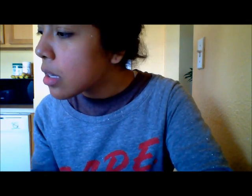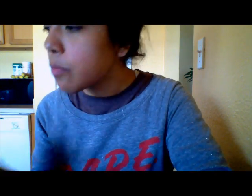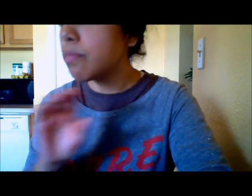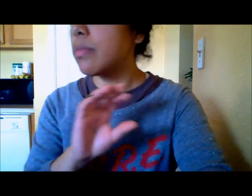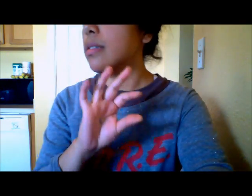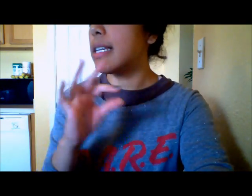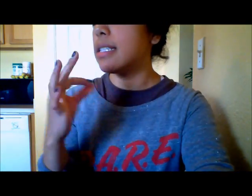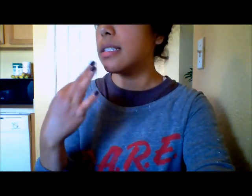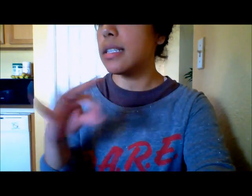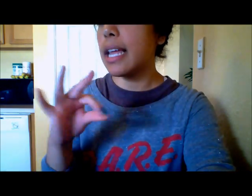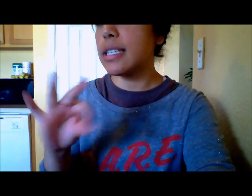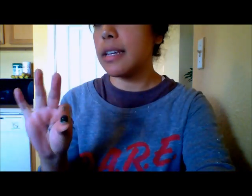Nope, it's 19.